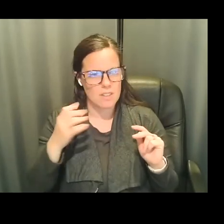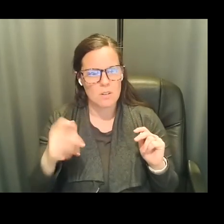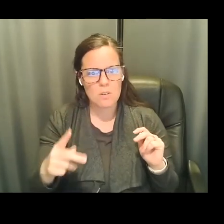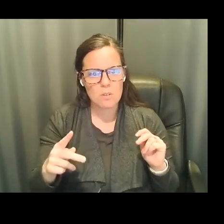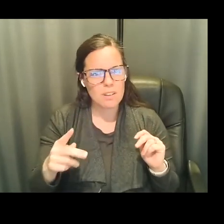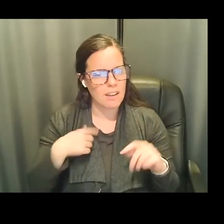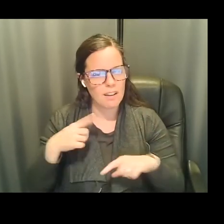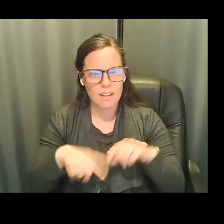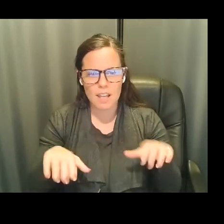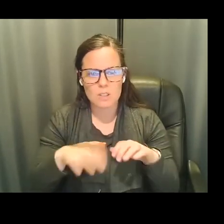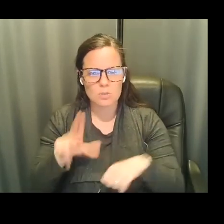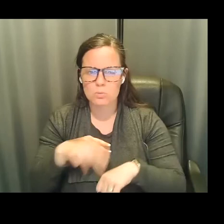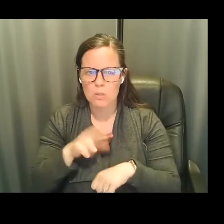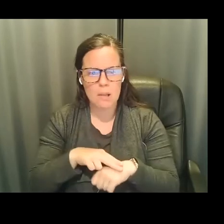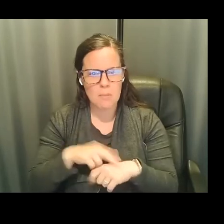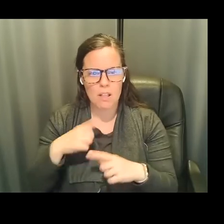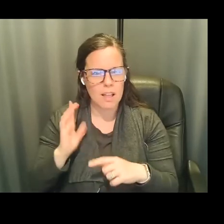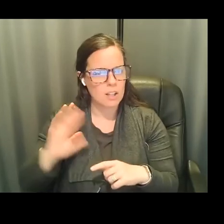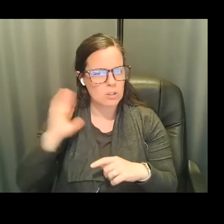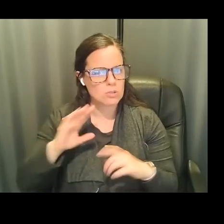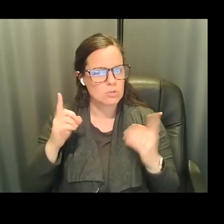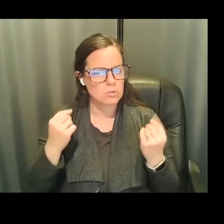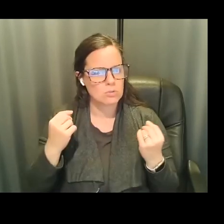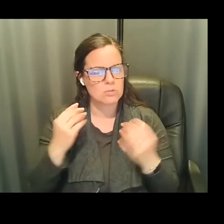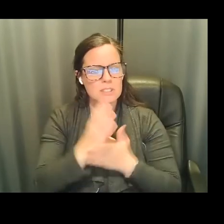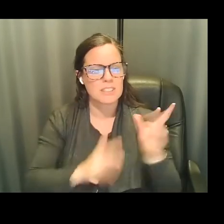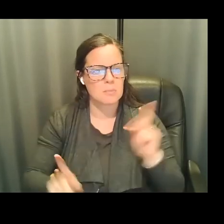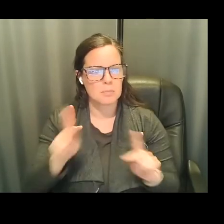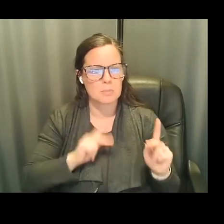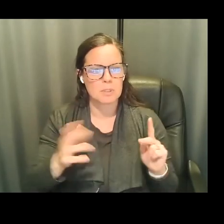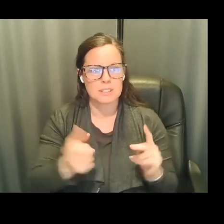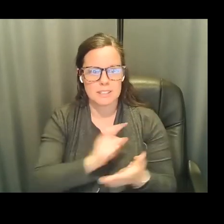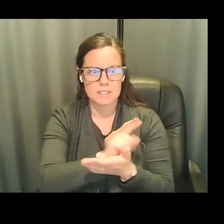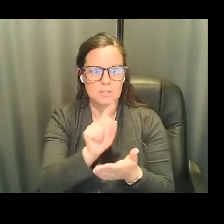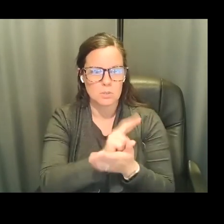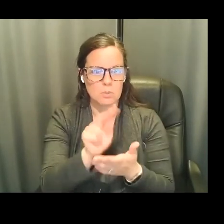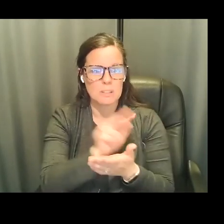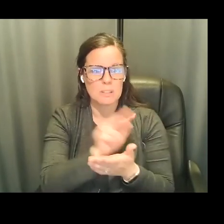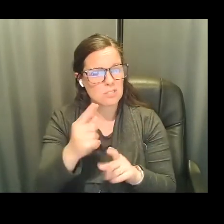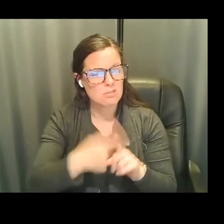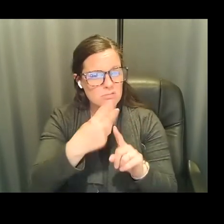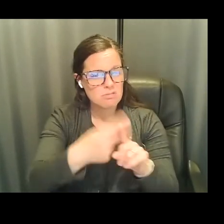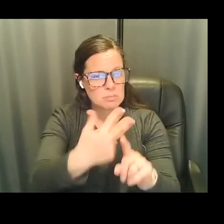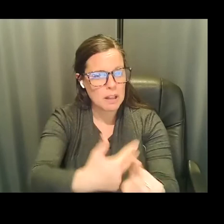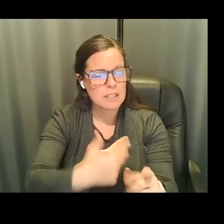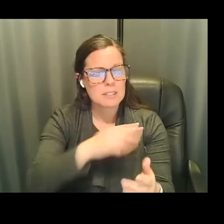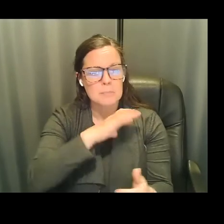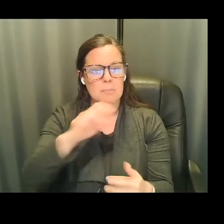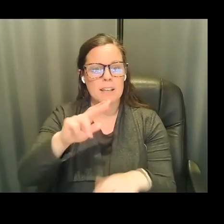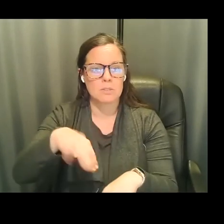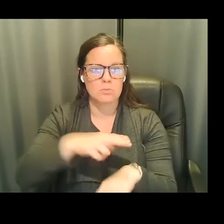do what I used to do," and so it takes for some people a few weeks and a couple of months to get back to normal